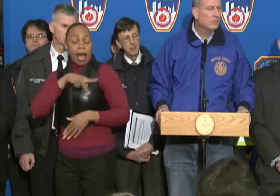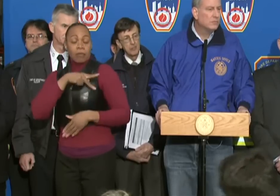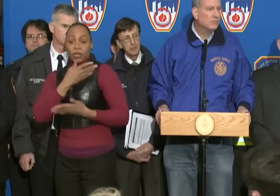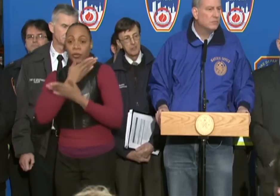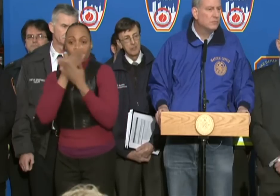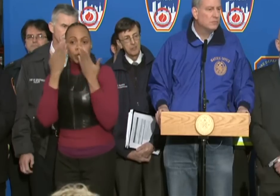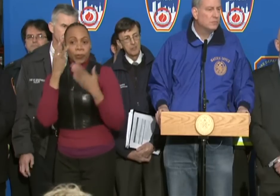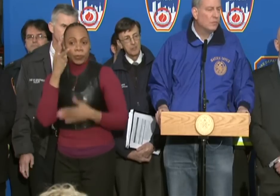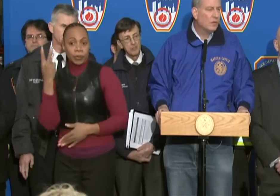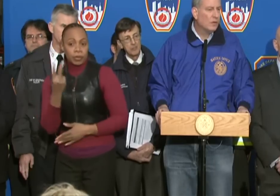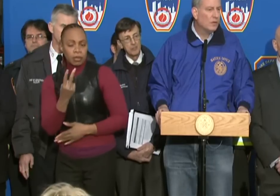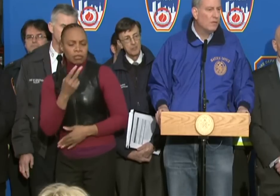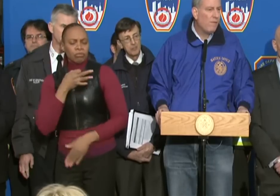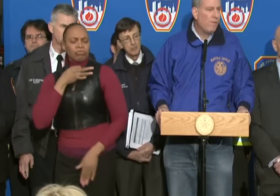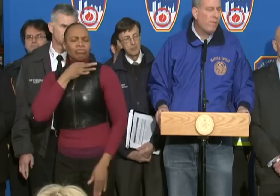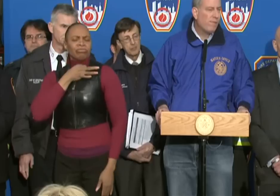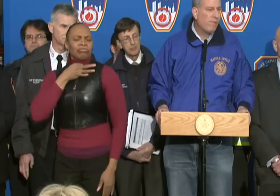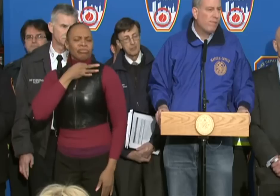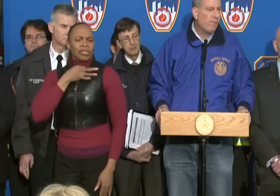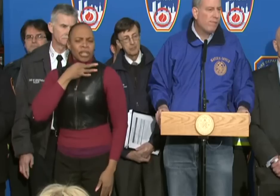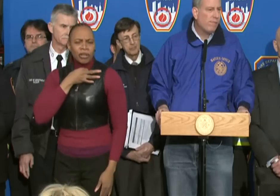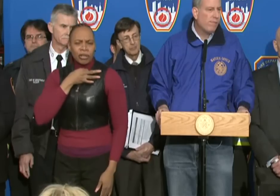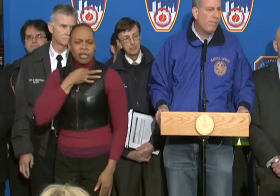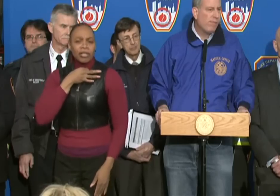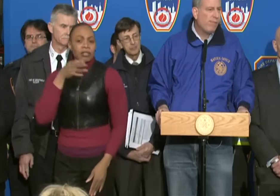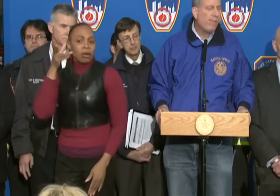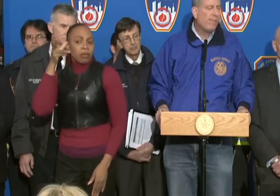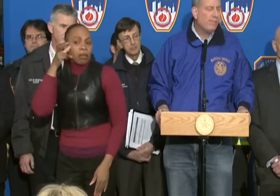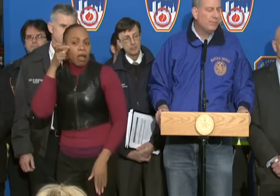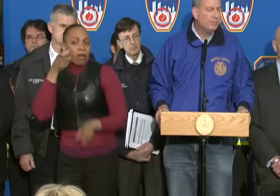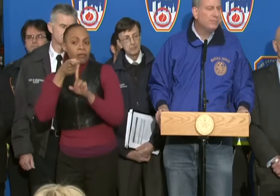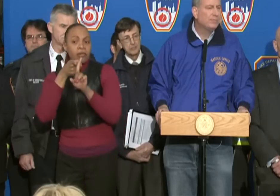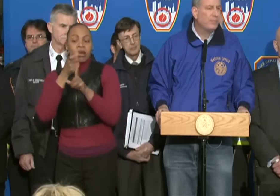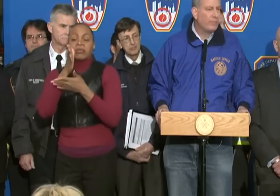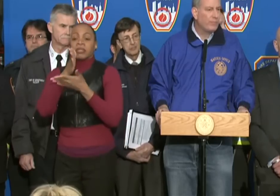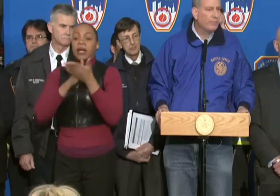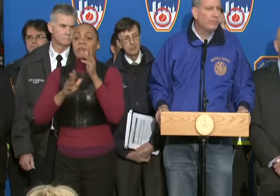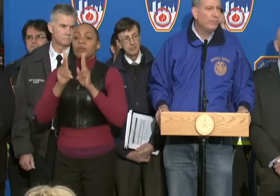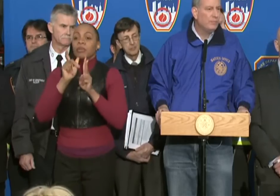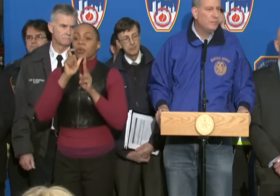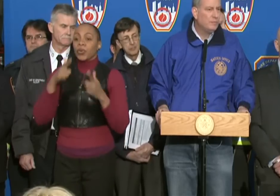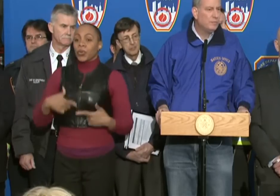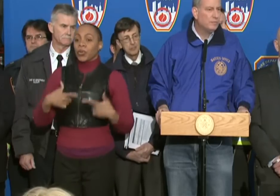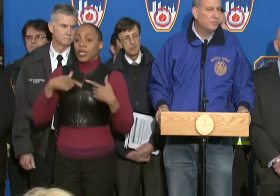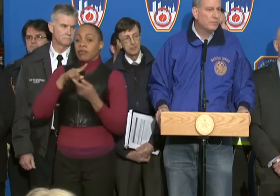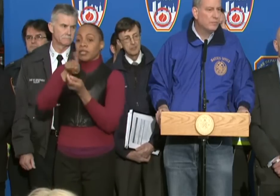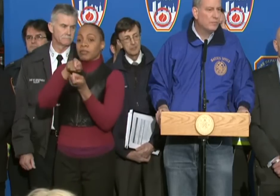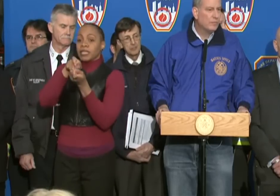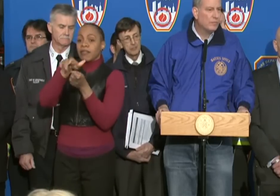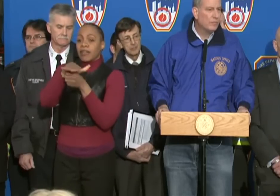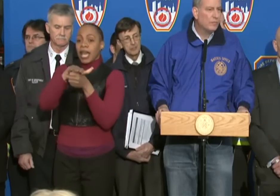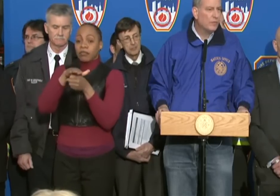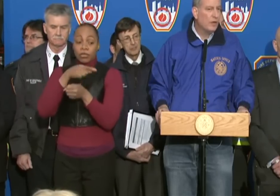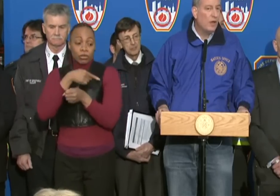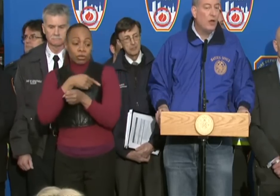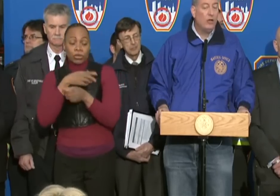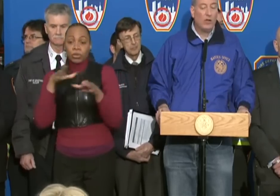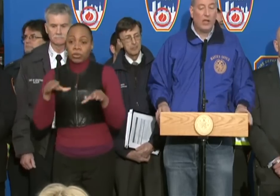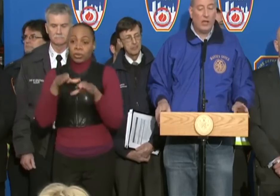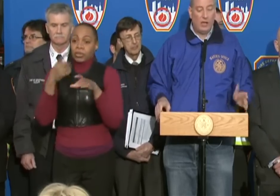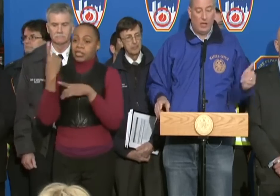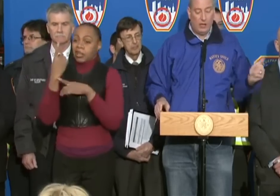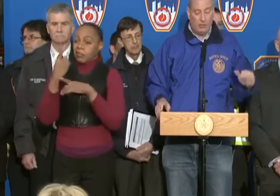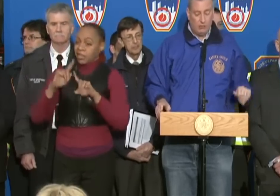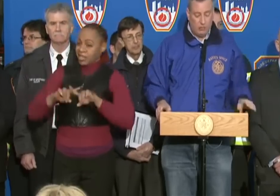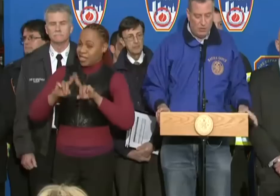it. And so I'm just wondering, having heard from some of the people who live up there, would you have done anything different?